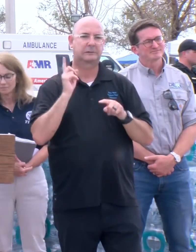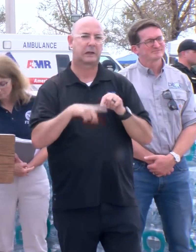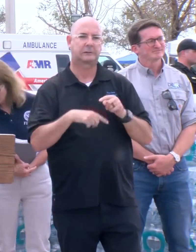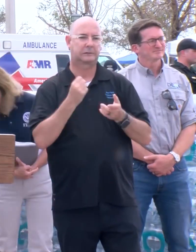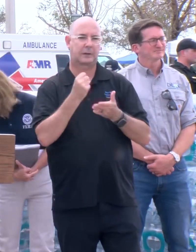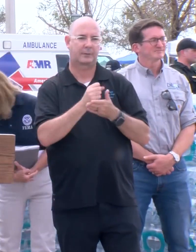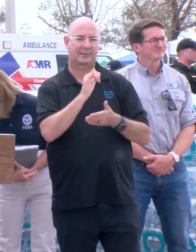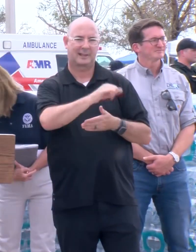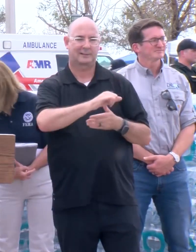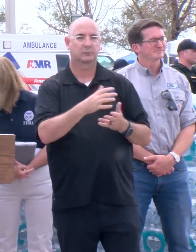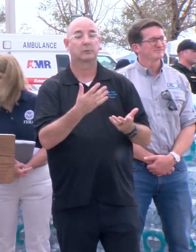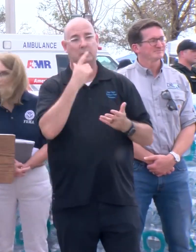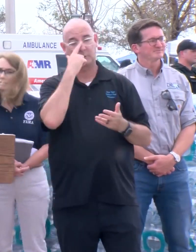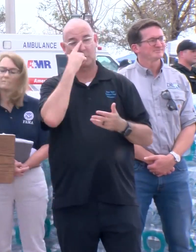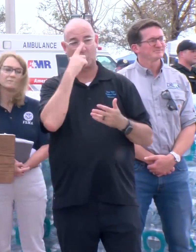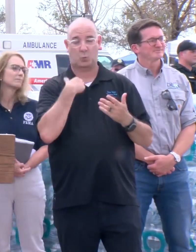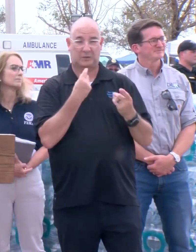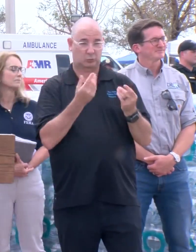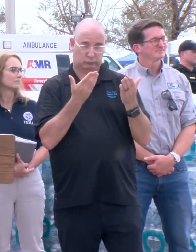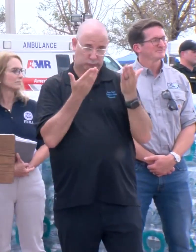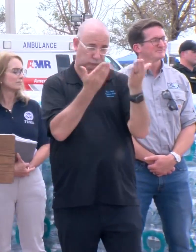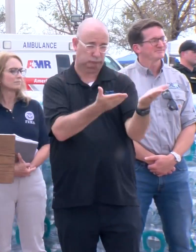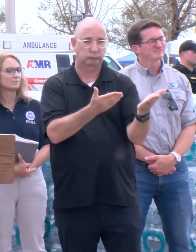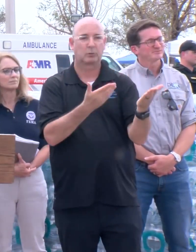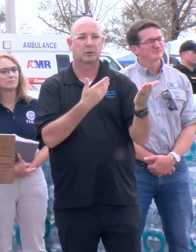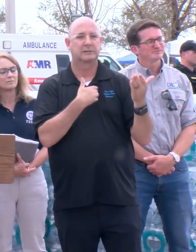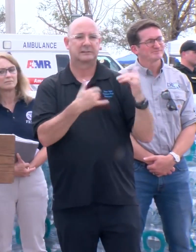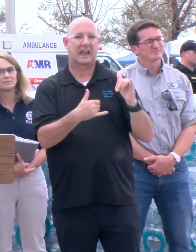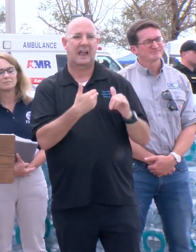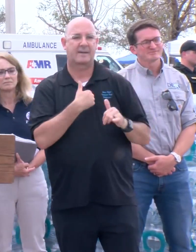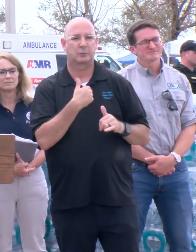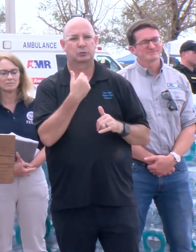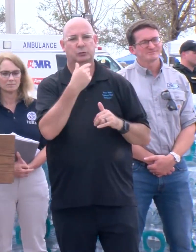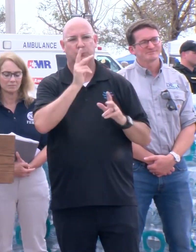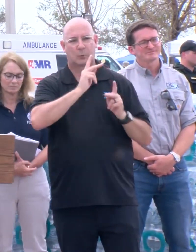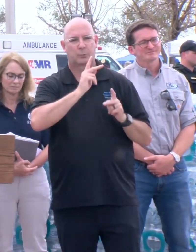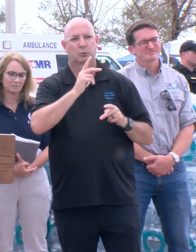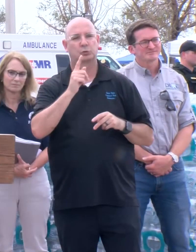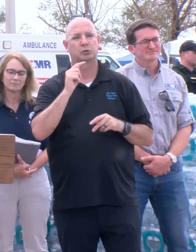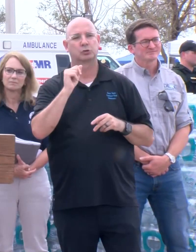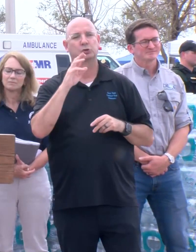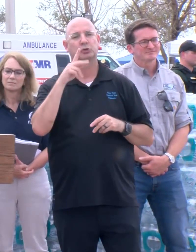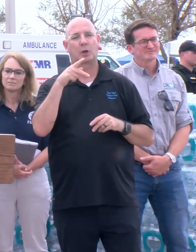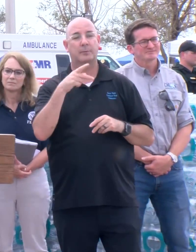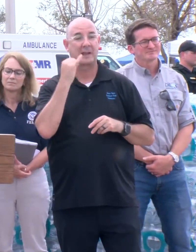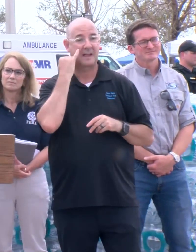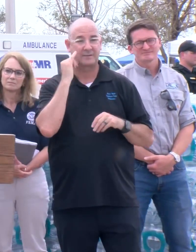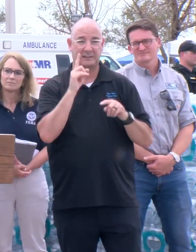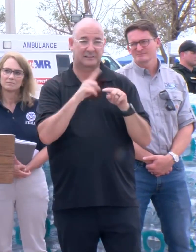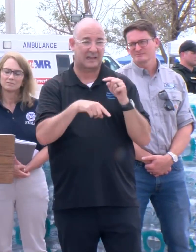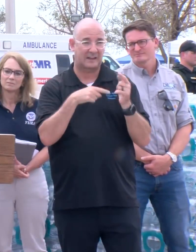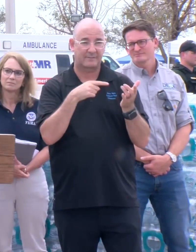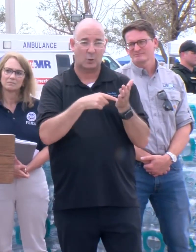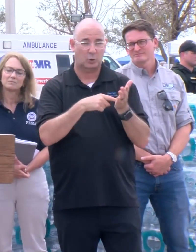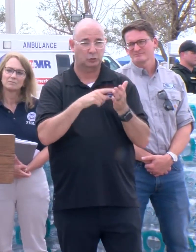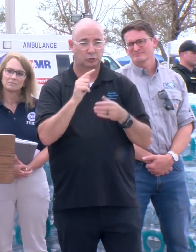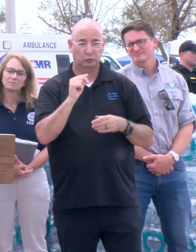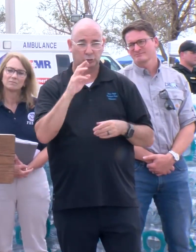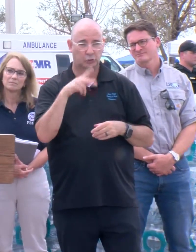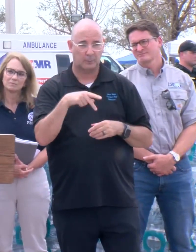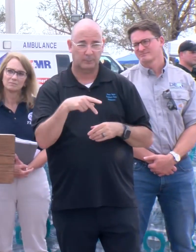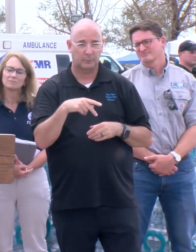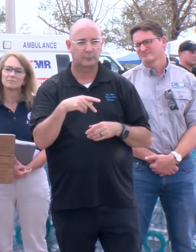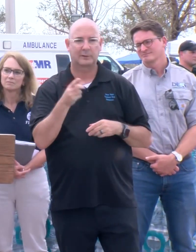know, we still have a couple of places that still have tarps available. If they cannot afford a tarp, they cannot find that, then